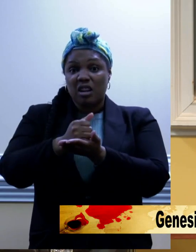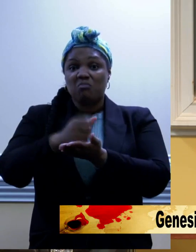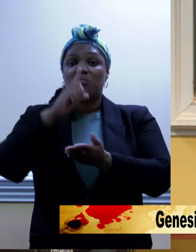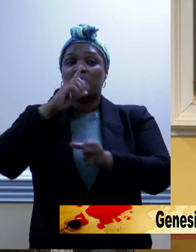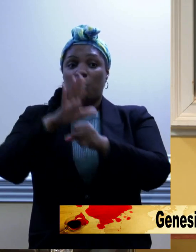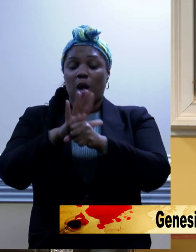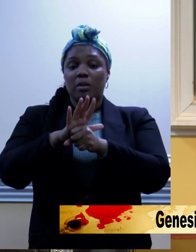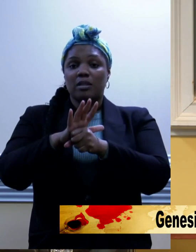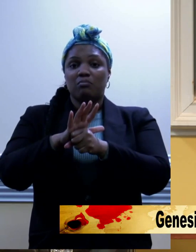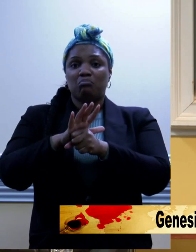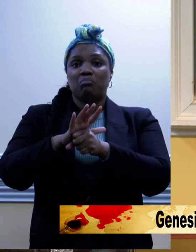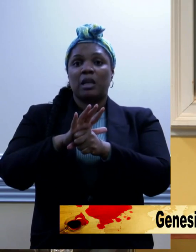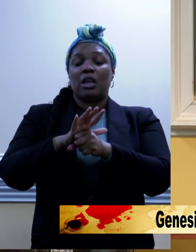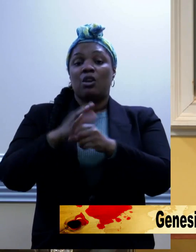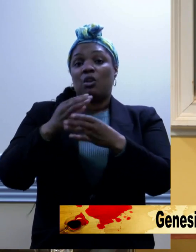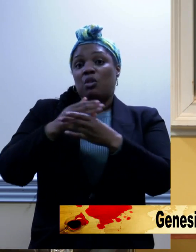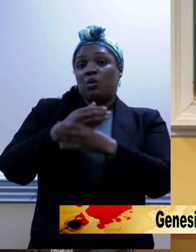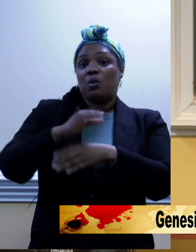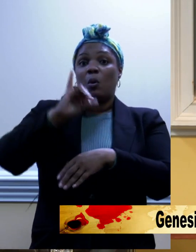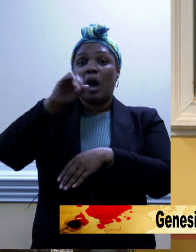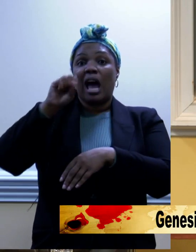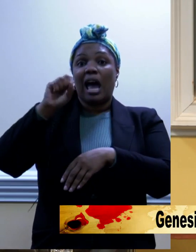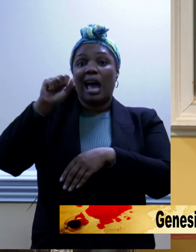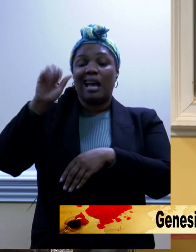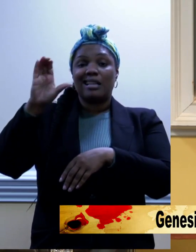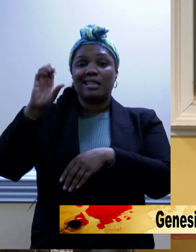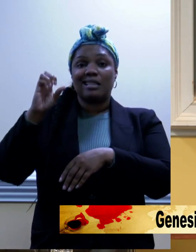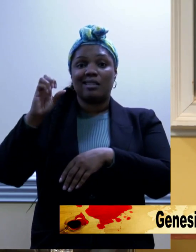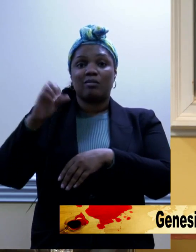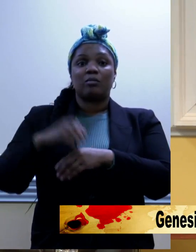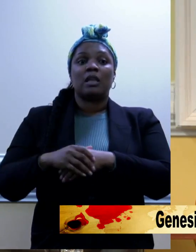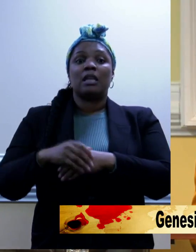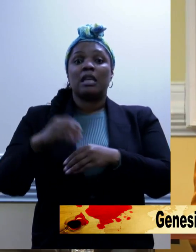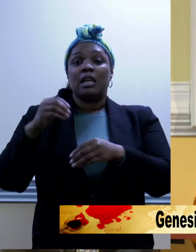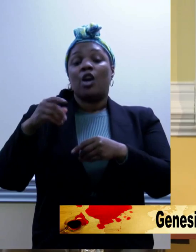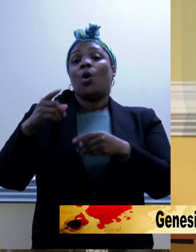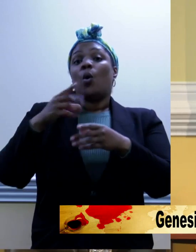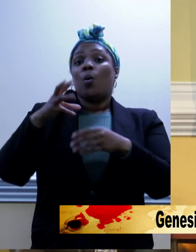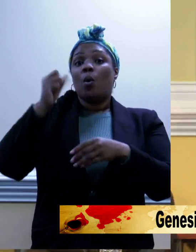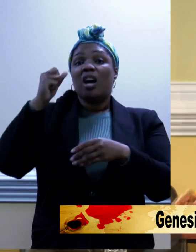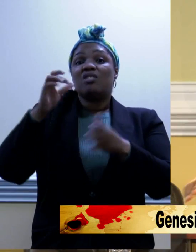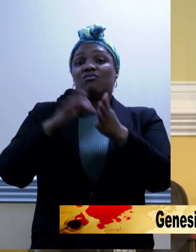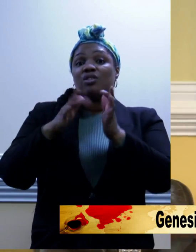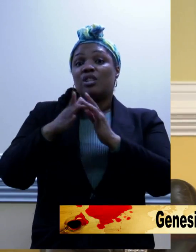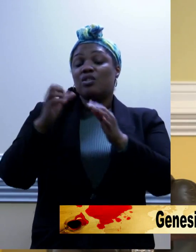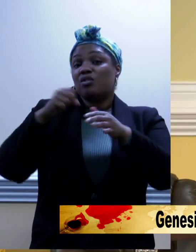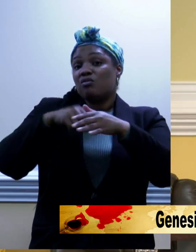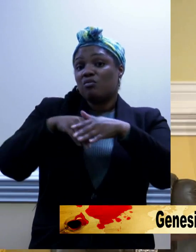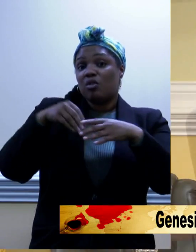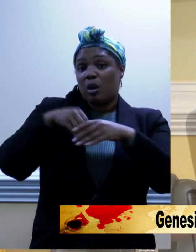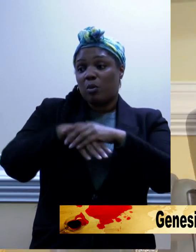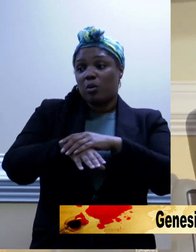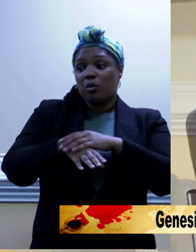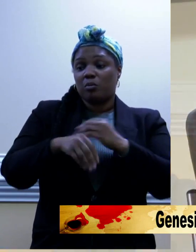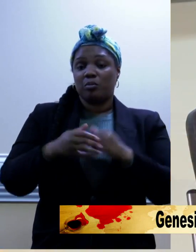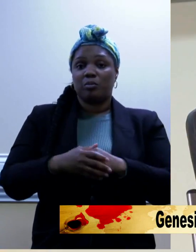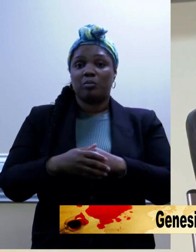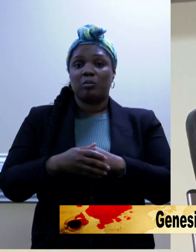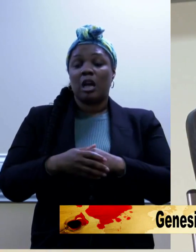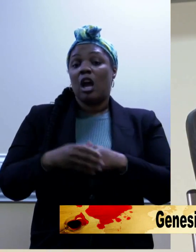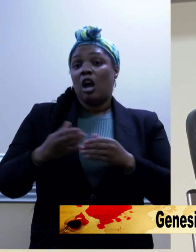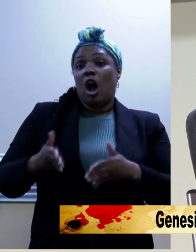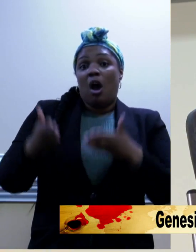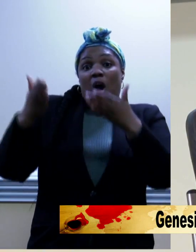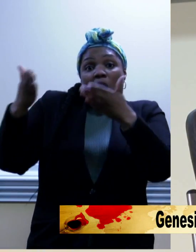He said, through Isaac shall the seed be called. Yes. What did you finish that? The middle of two. Finish that. And offer him therefore a